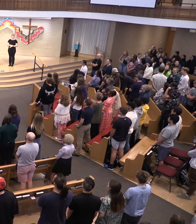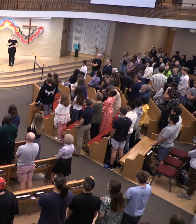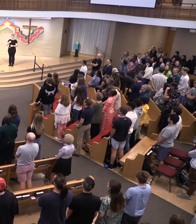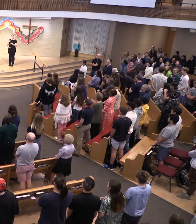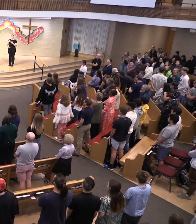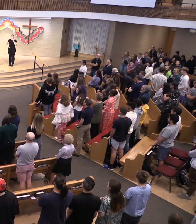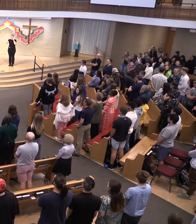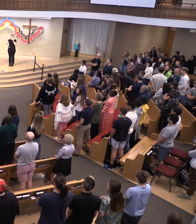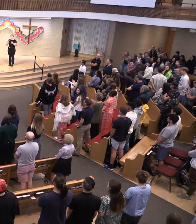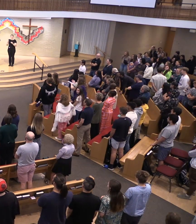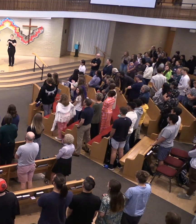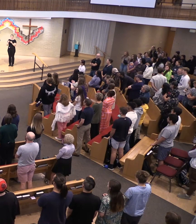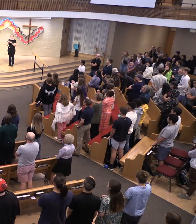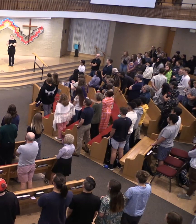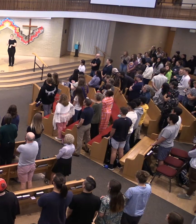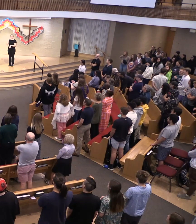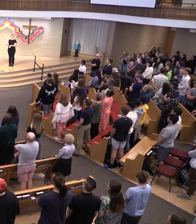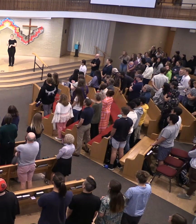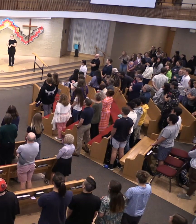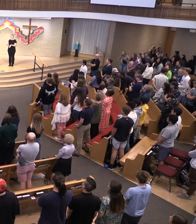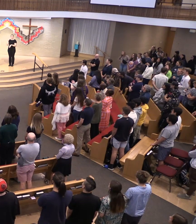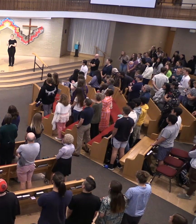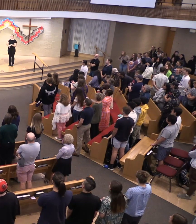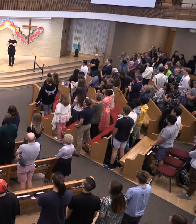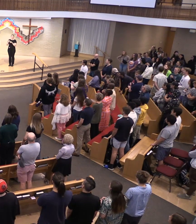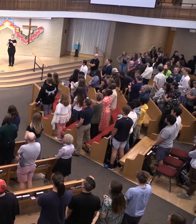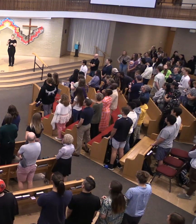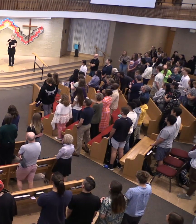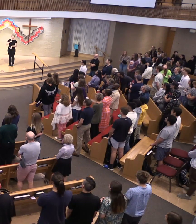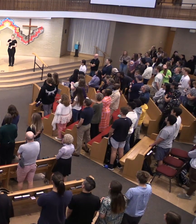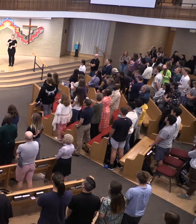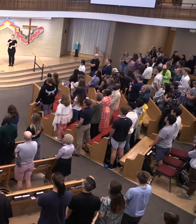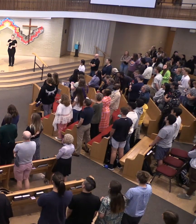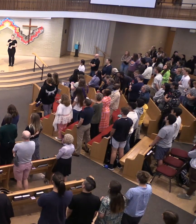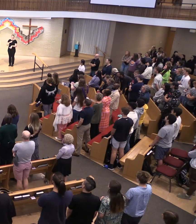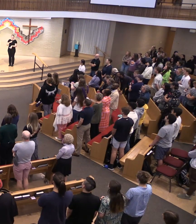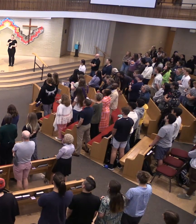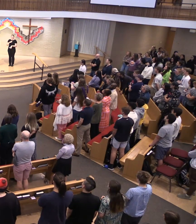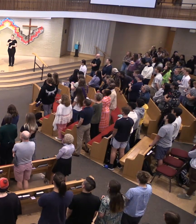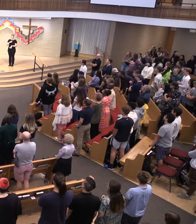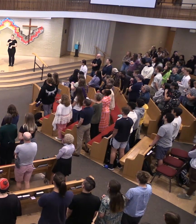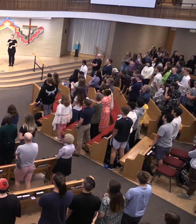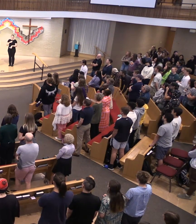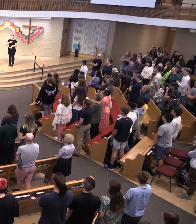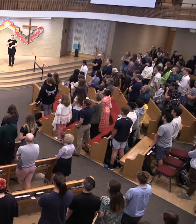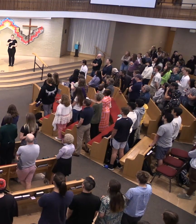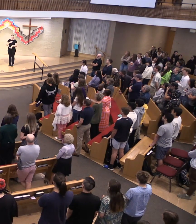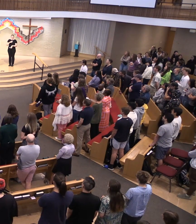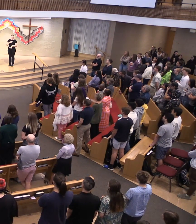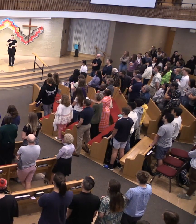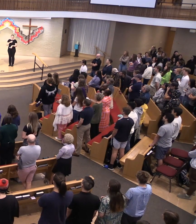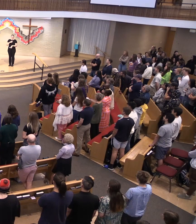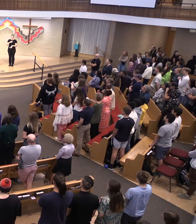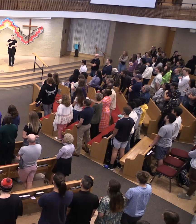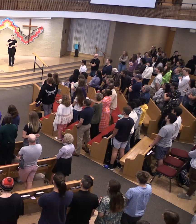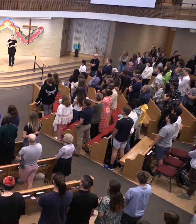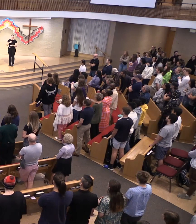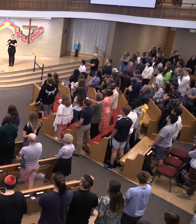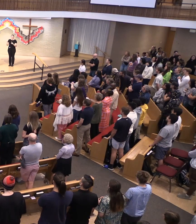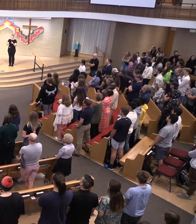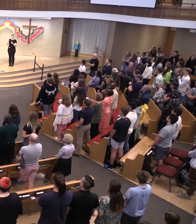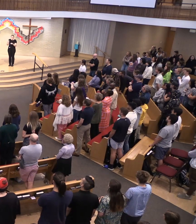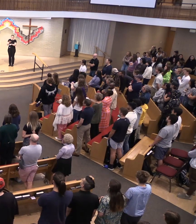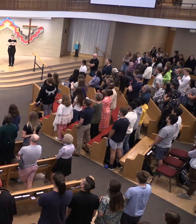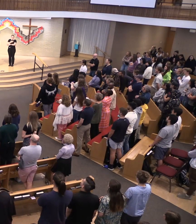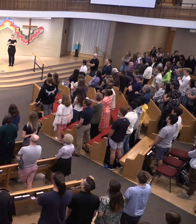So now we're going to do all of it together. When we get to the chorus, everybody, the chorus, please just sing the melody the